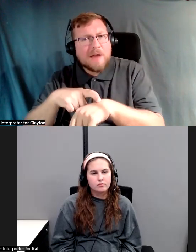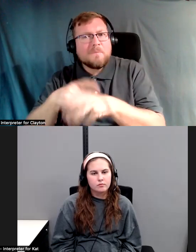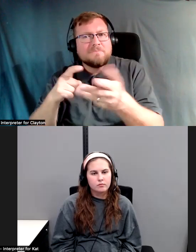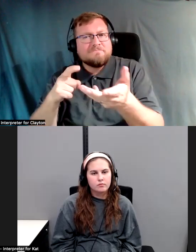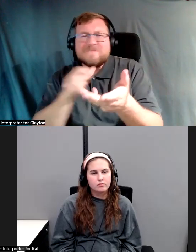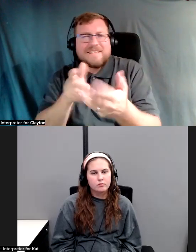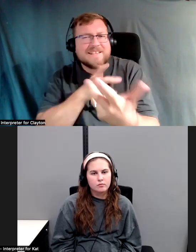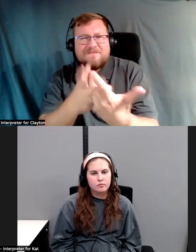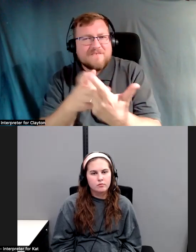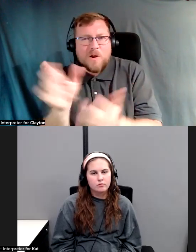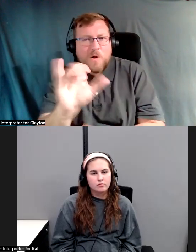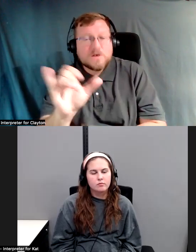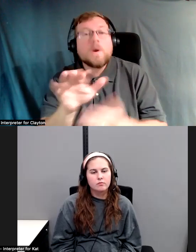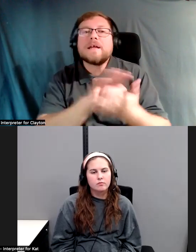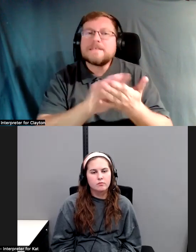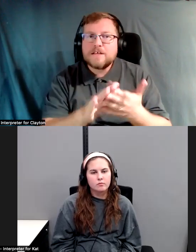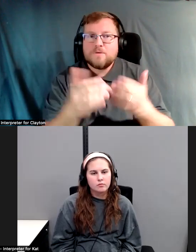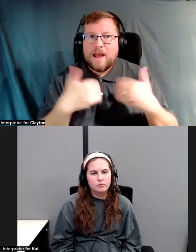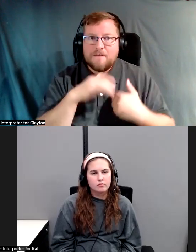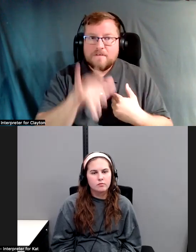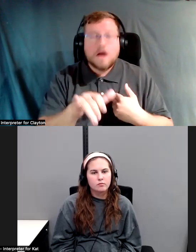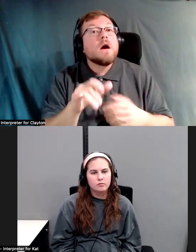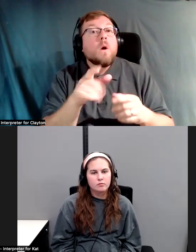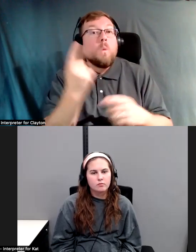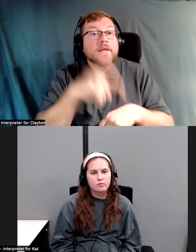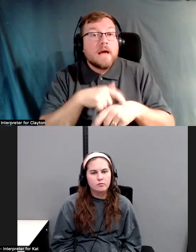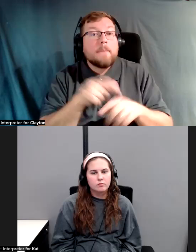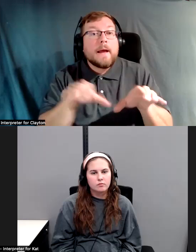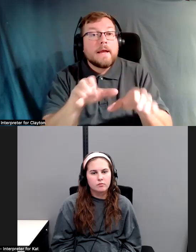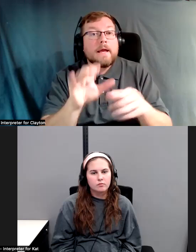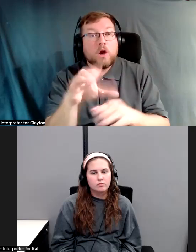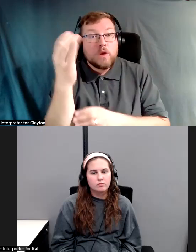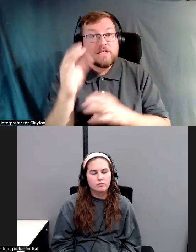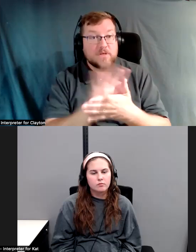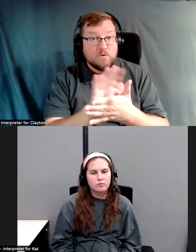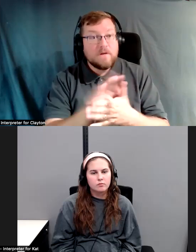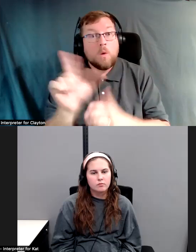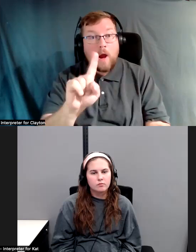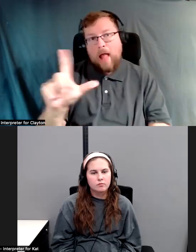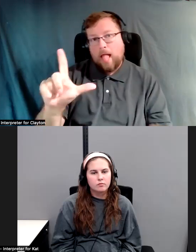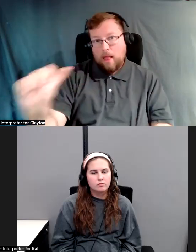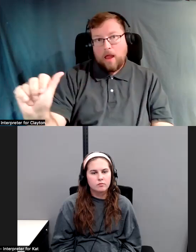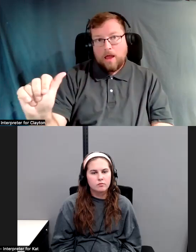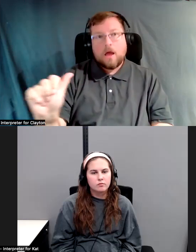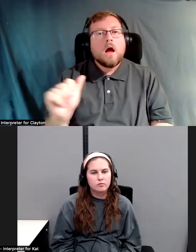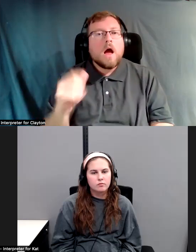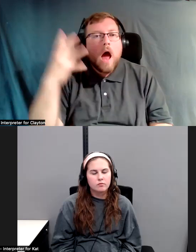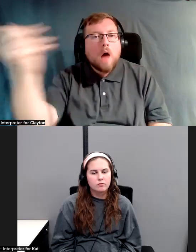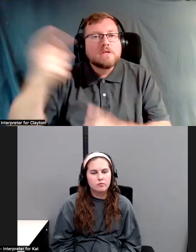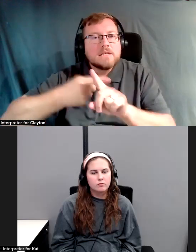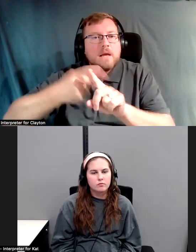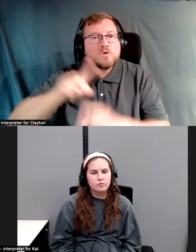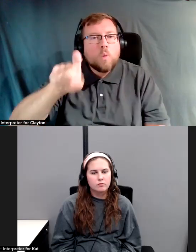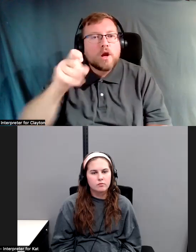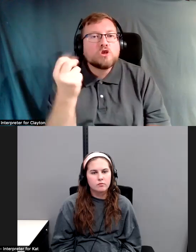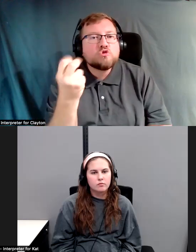that feel. I shot a Christmas movie in Los Angeles, and it was like 112 in the valley,